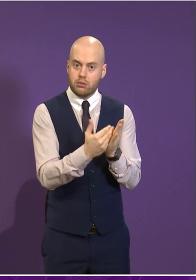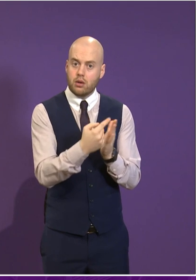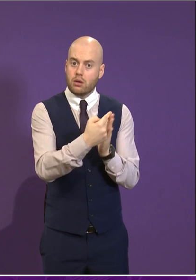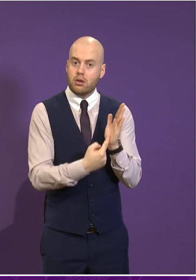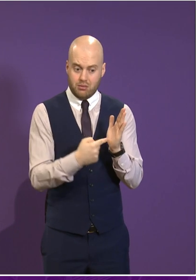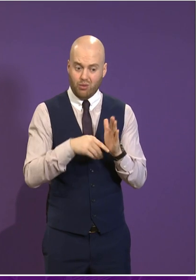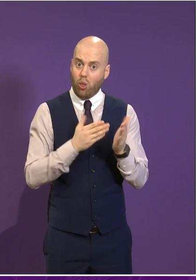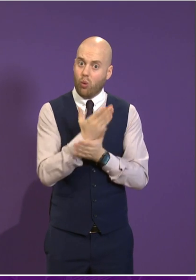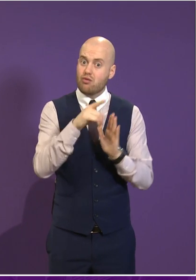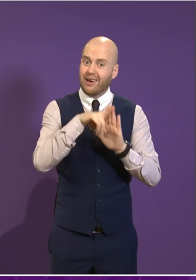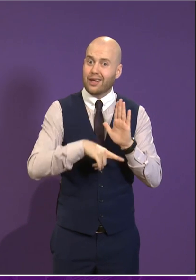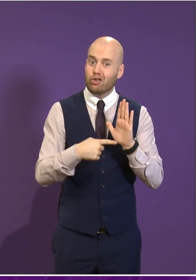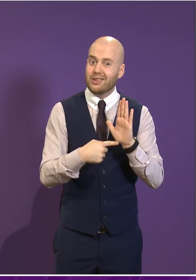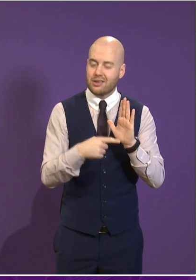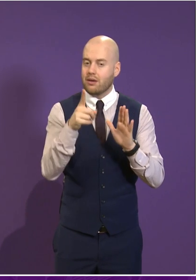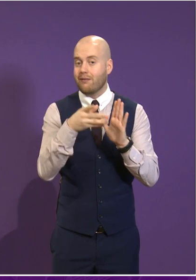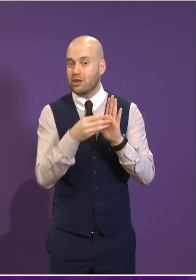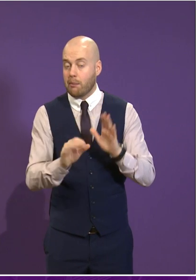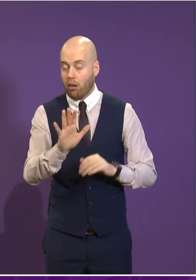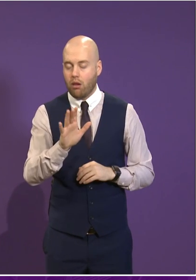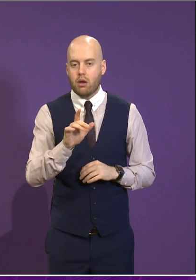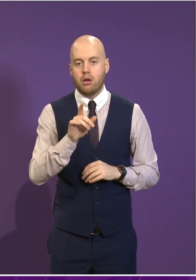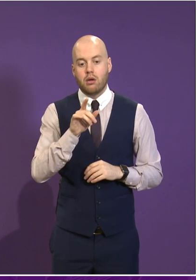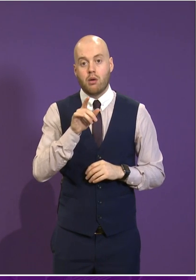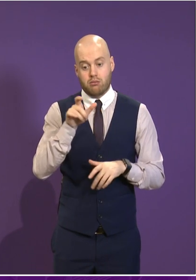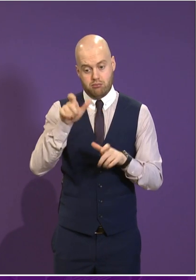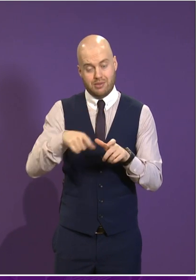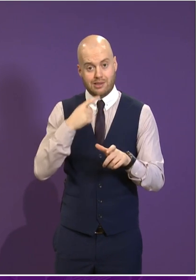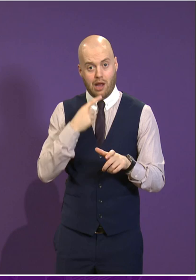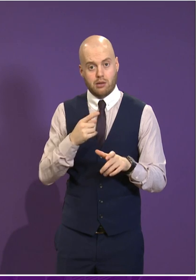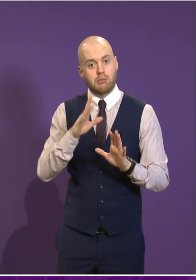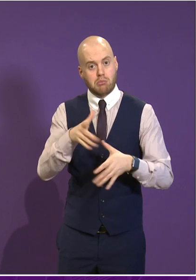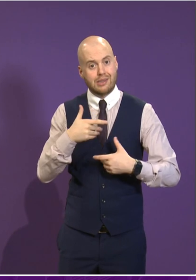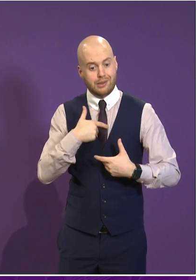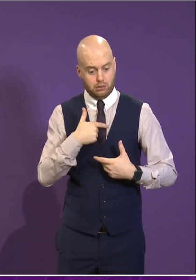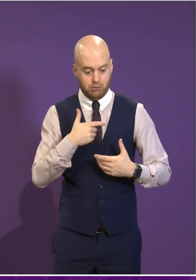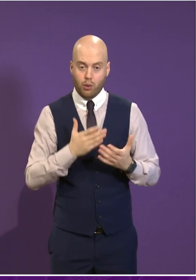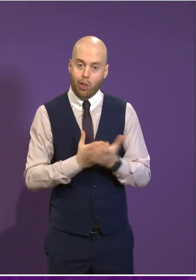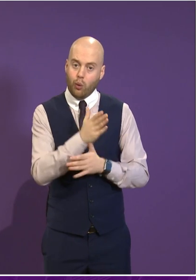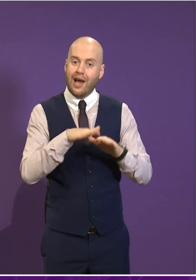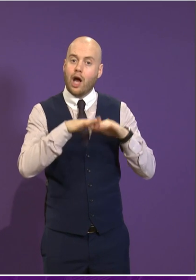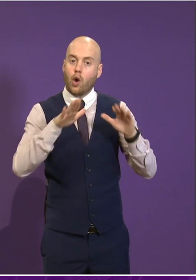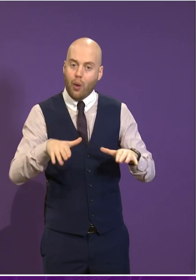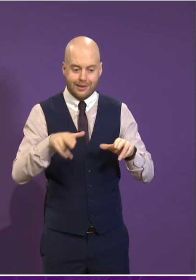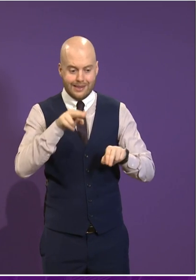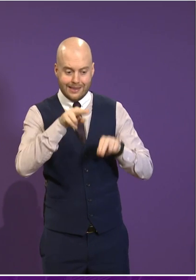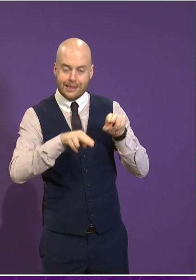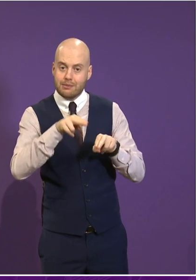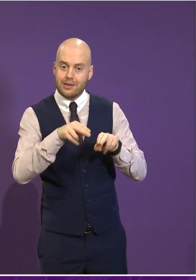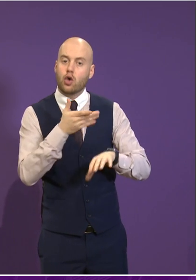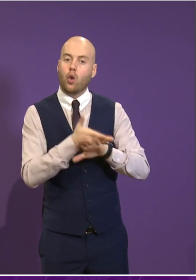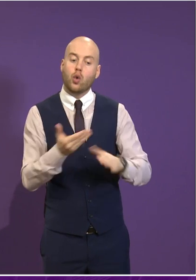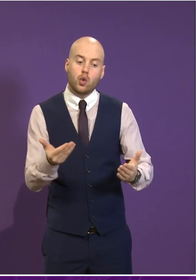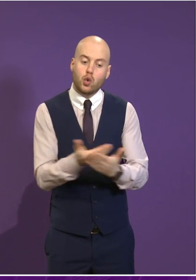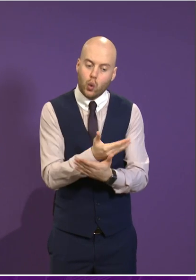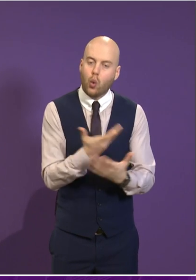duties regulations, for example, say undertake equality impact assessments on new or revised